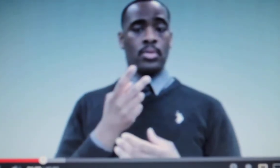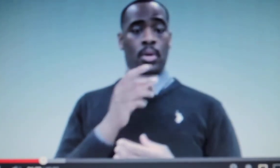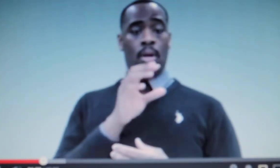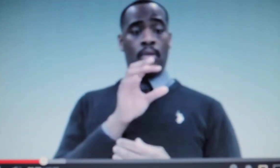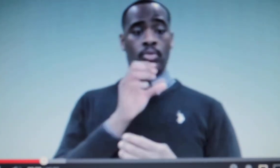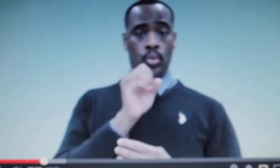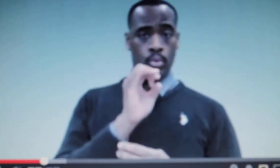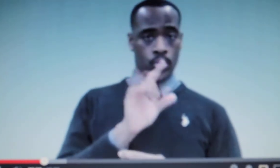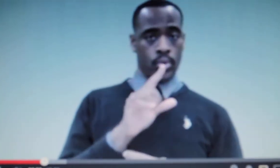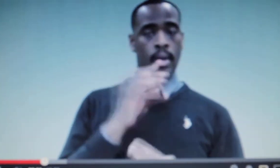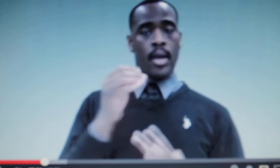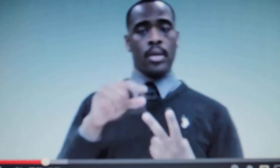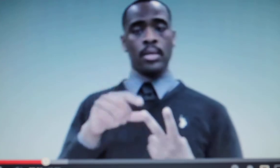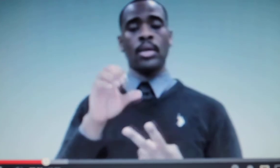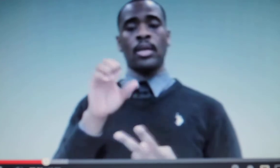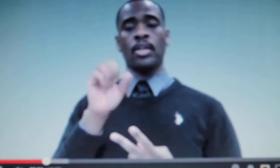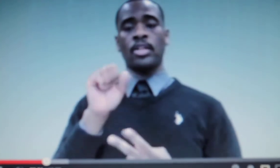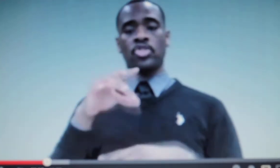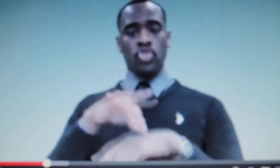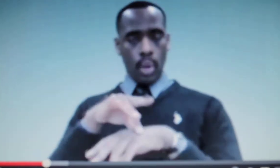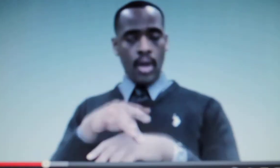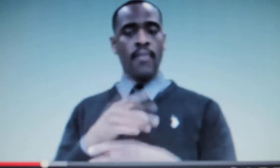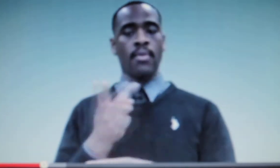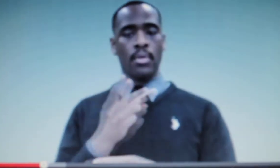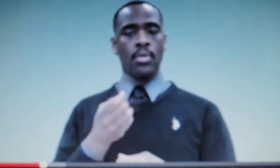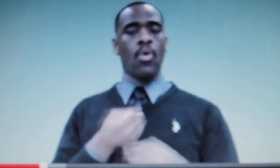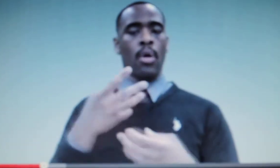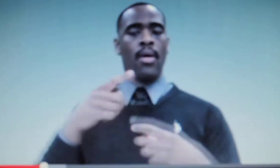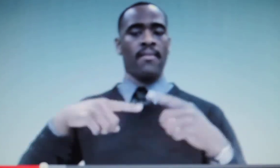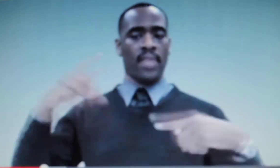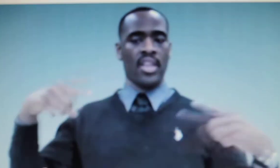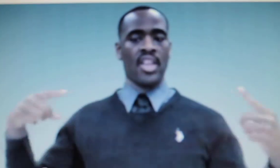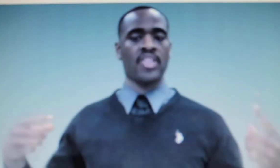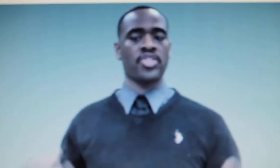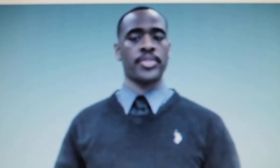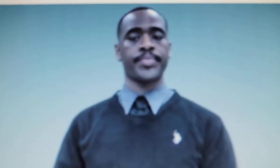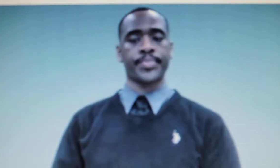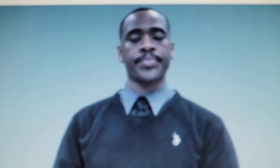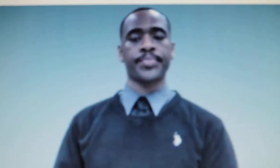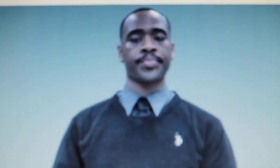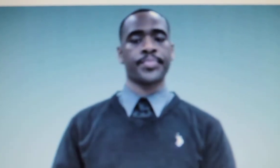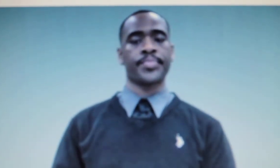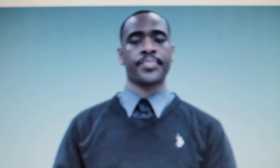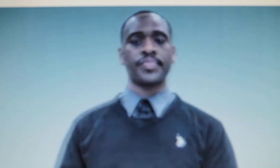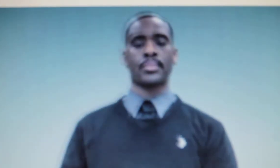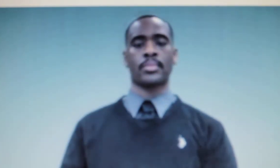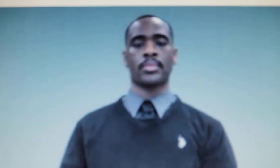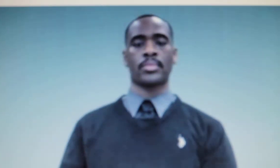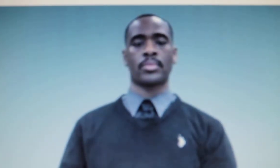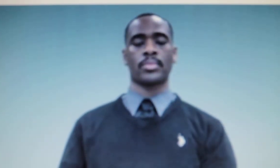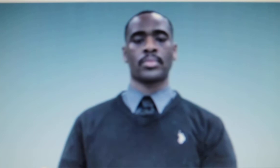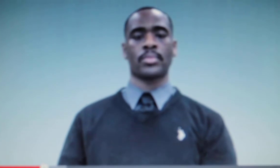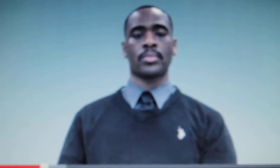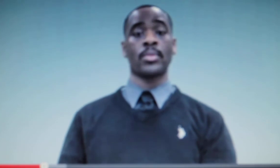a geographical factor. Both social and geographical factors can cause variations within a language.